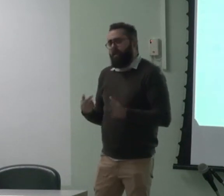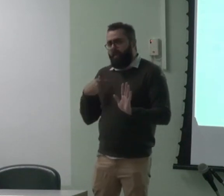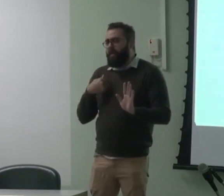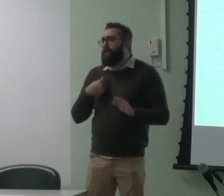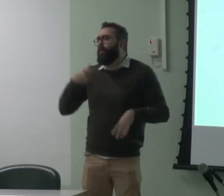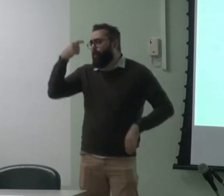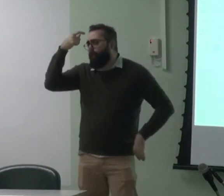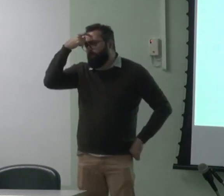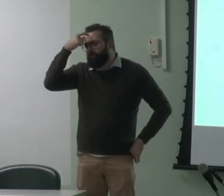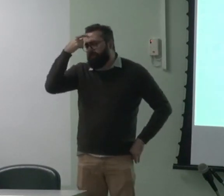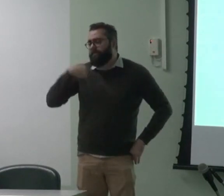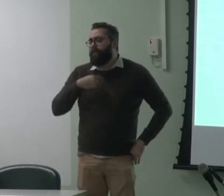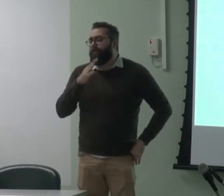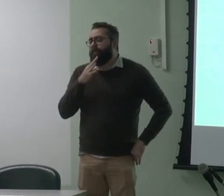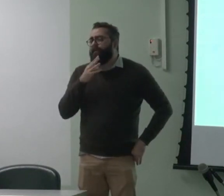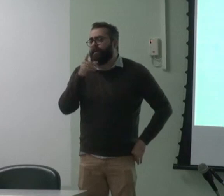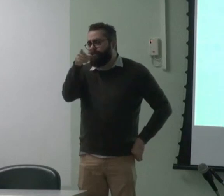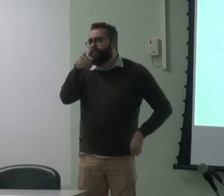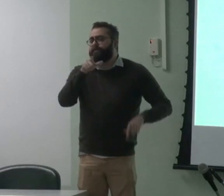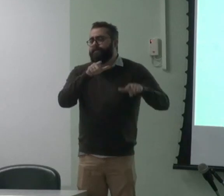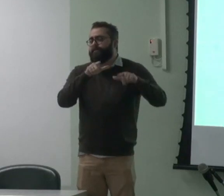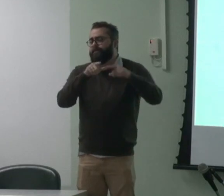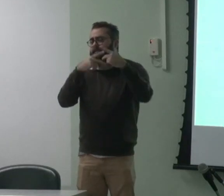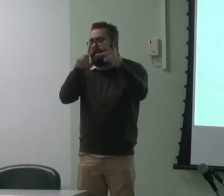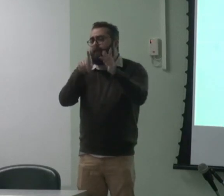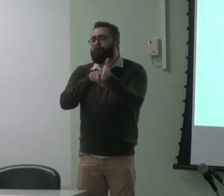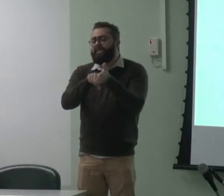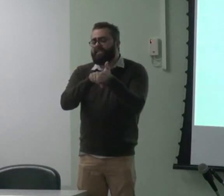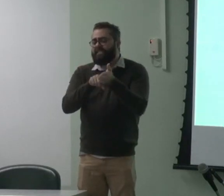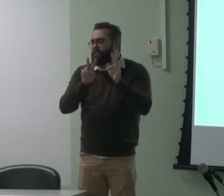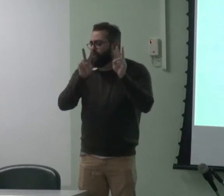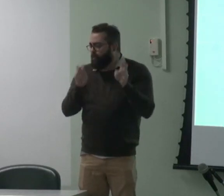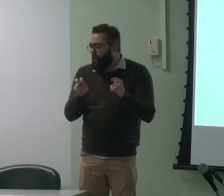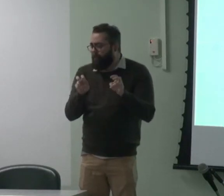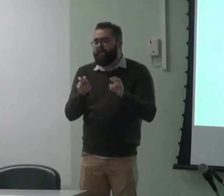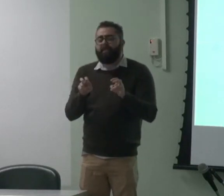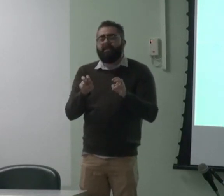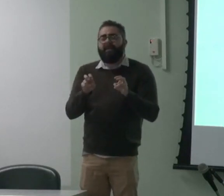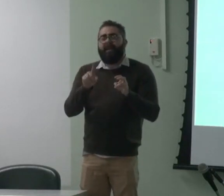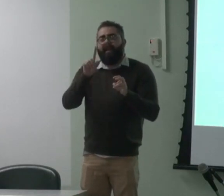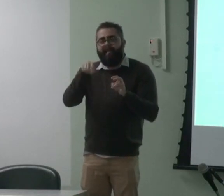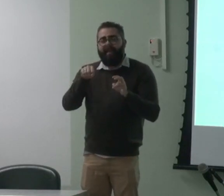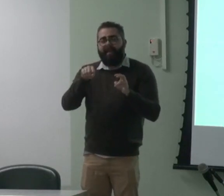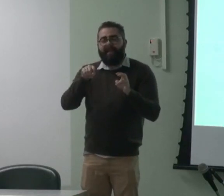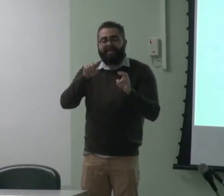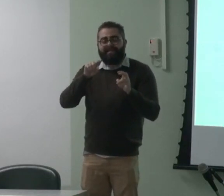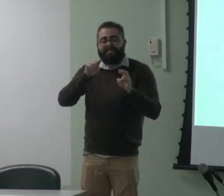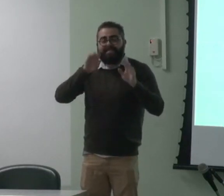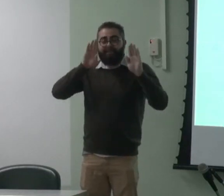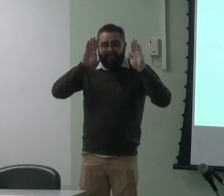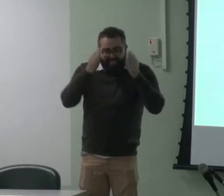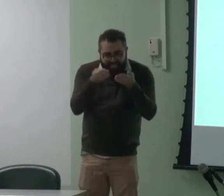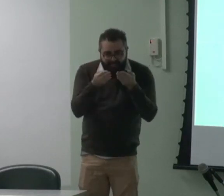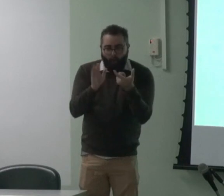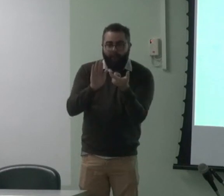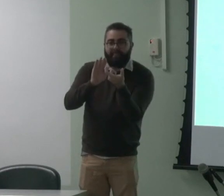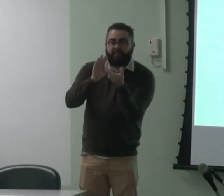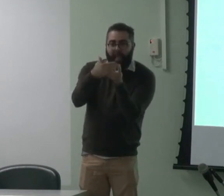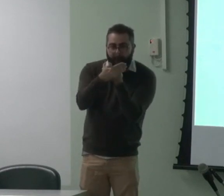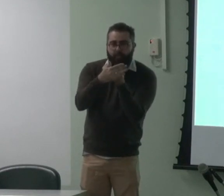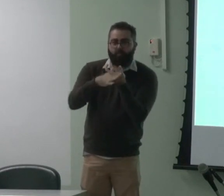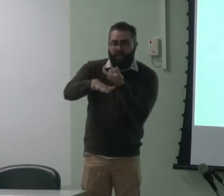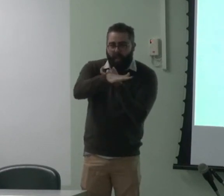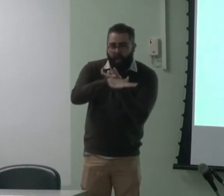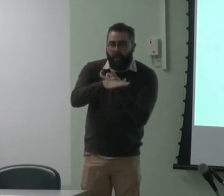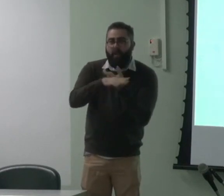on one UD treebank in Czech, which is specialized in legal text. It's actually the annotated